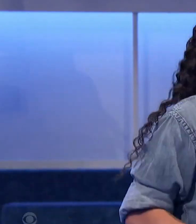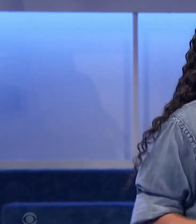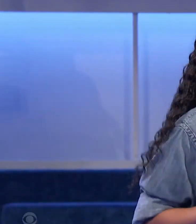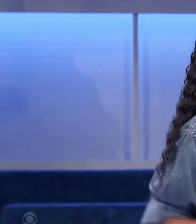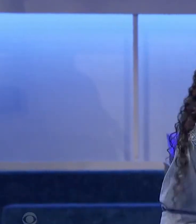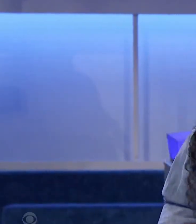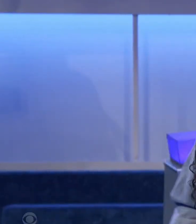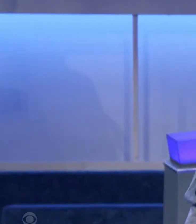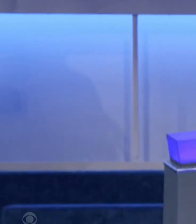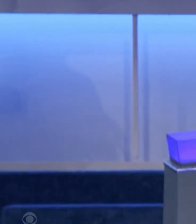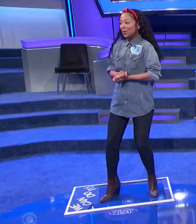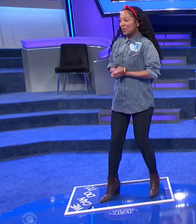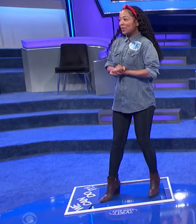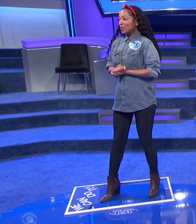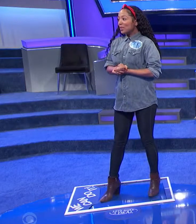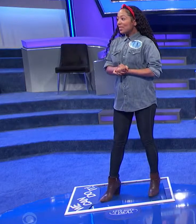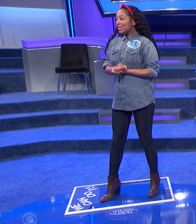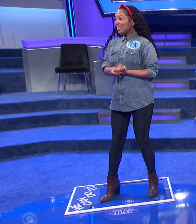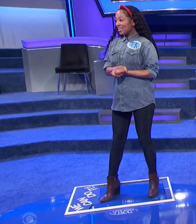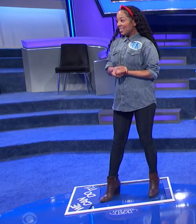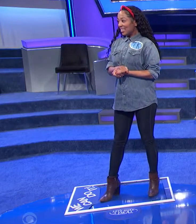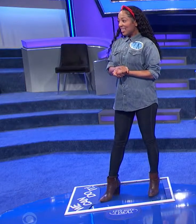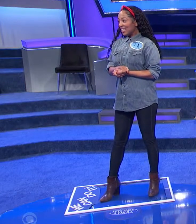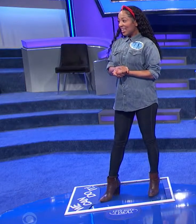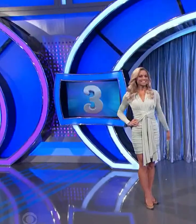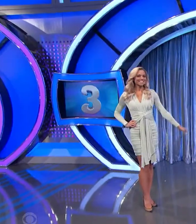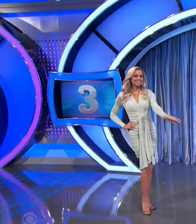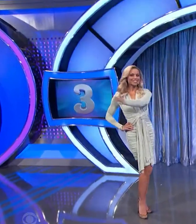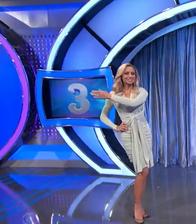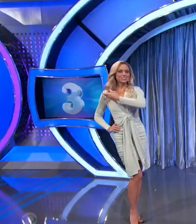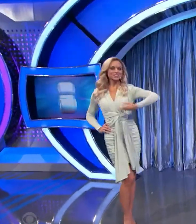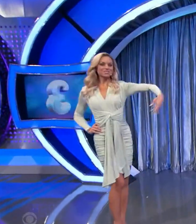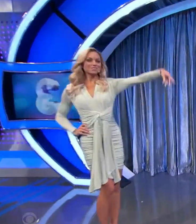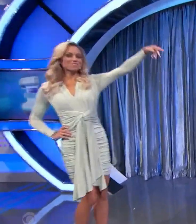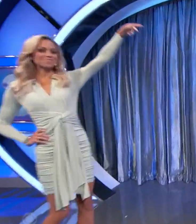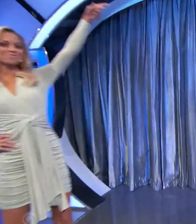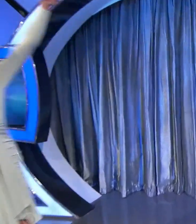the money. Tiffany, what's behind curtain number 3?